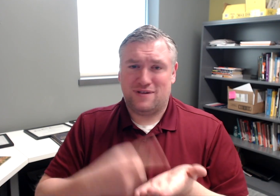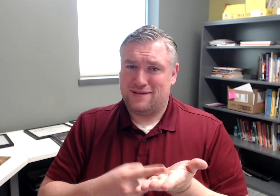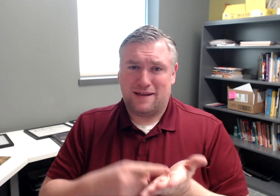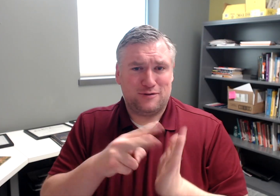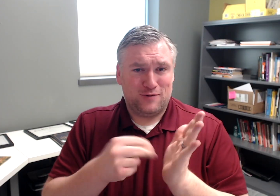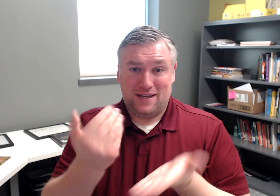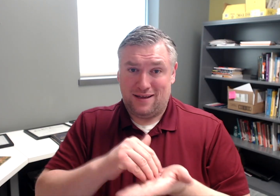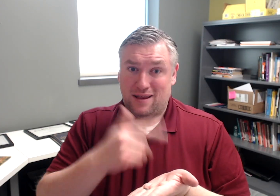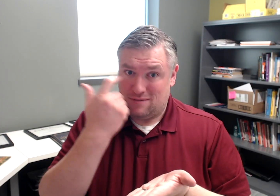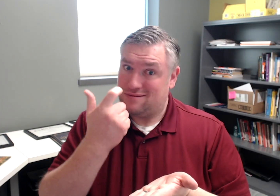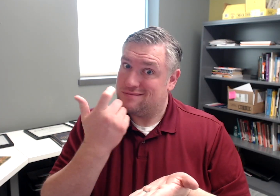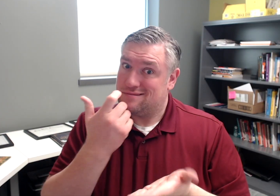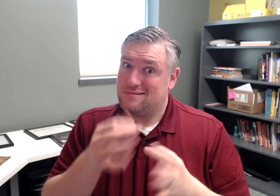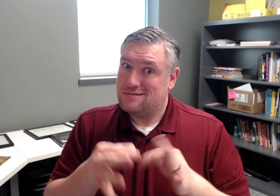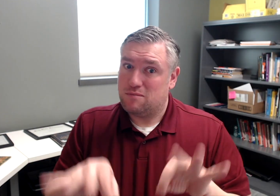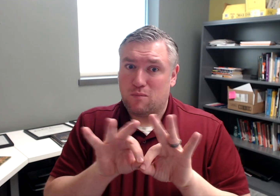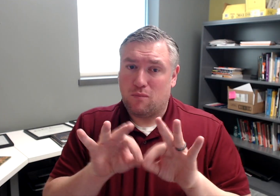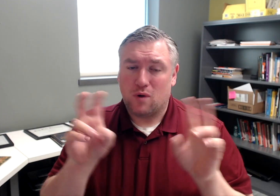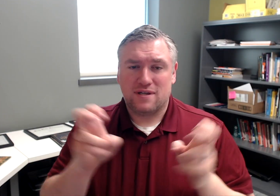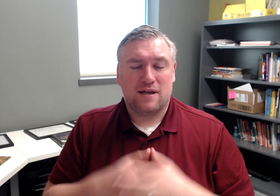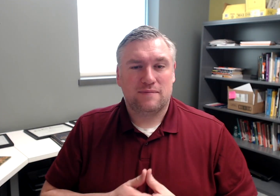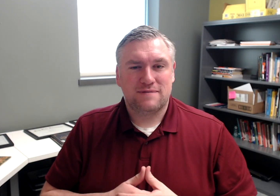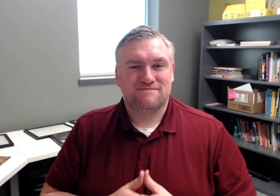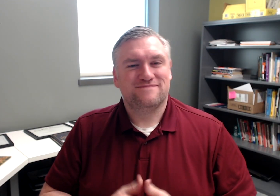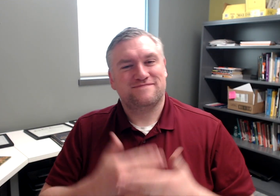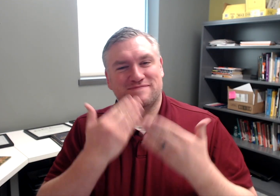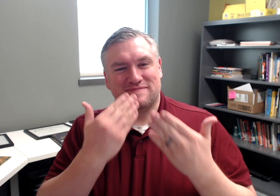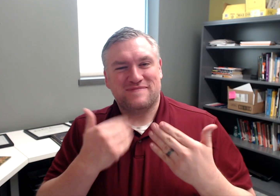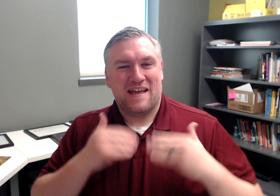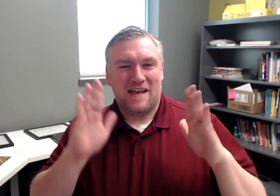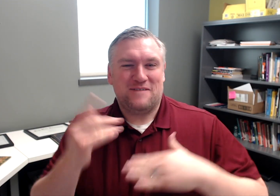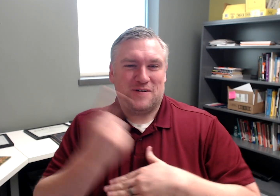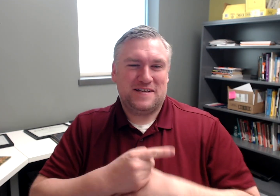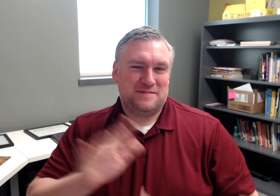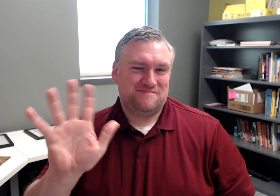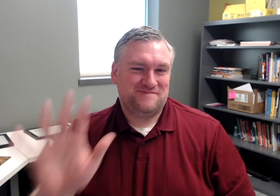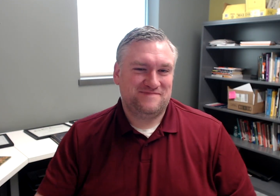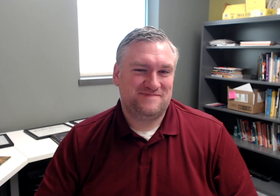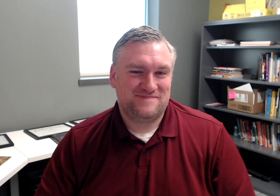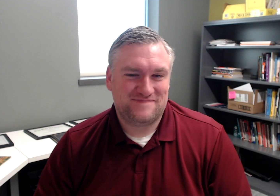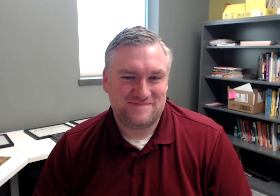Next year, we'll have to discuss more about reading because it is such an important topic. Thank you. Have a great day.